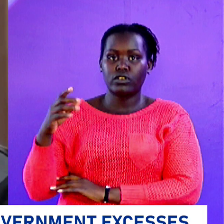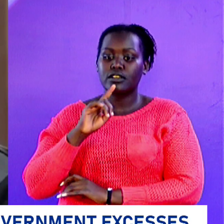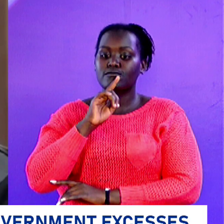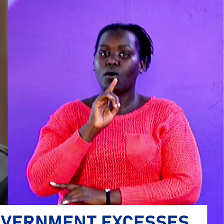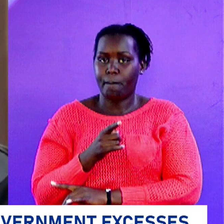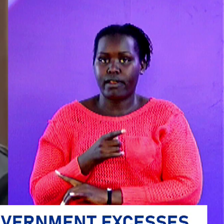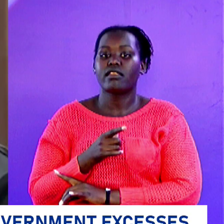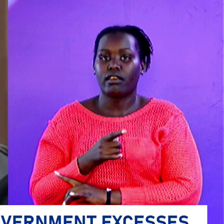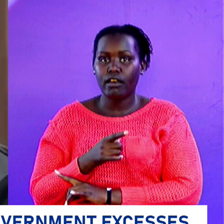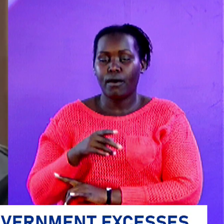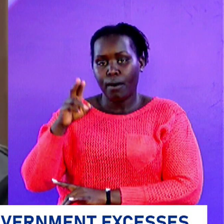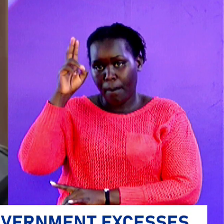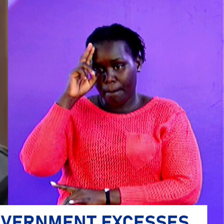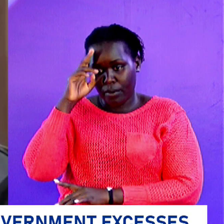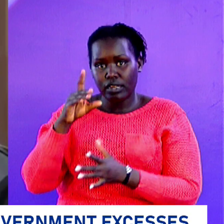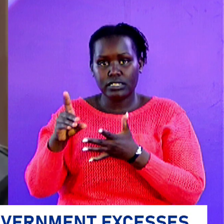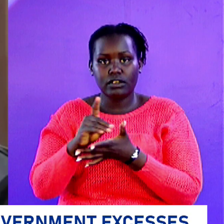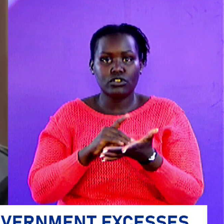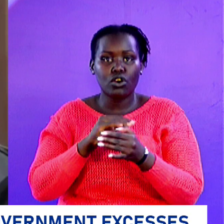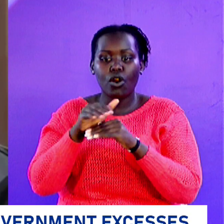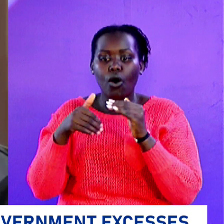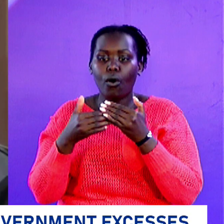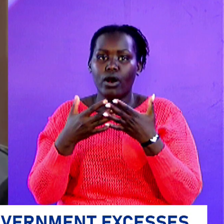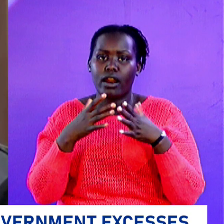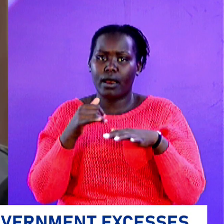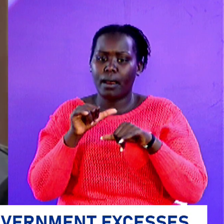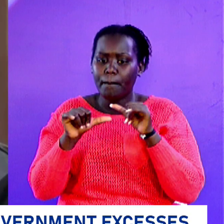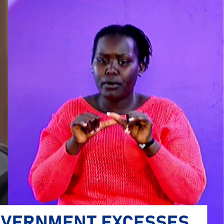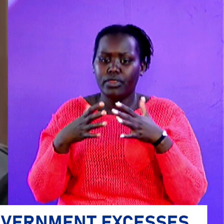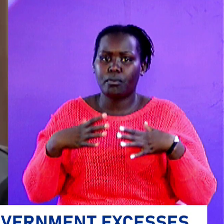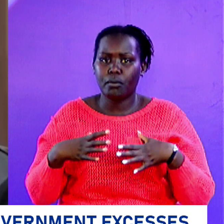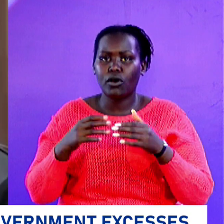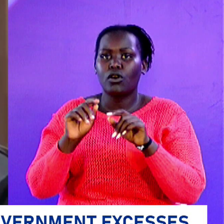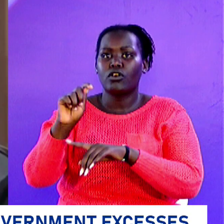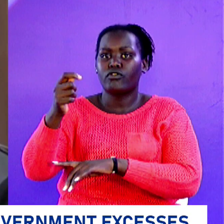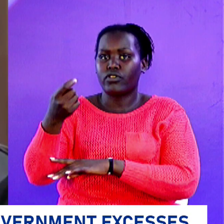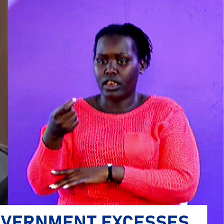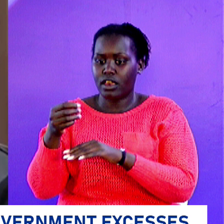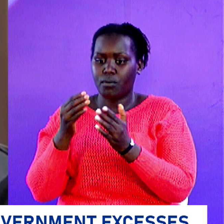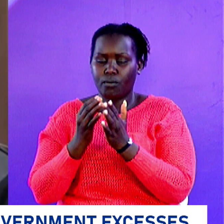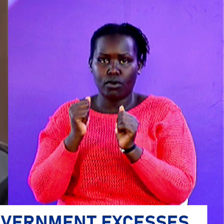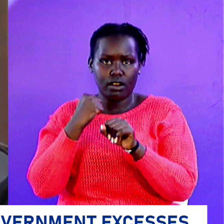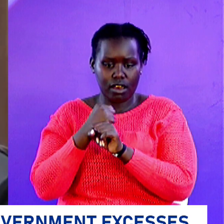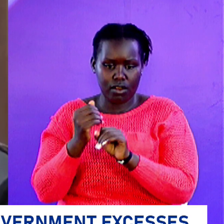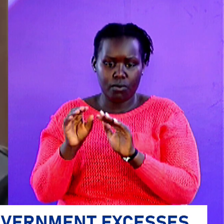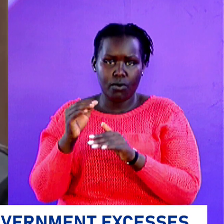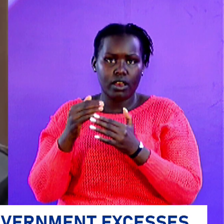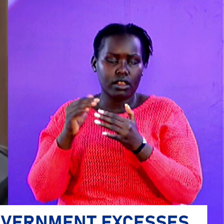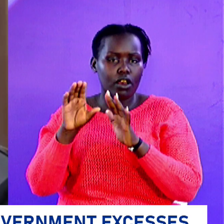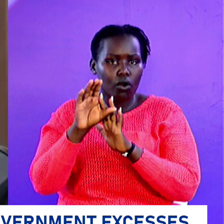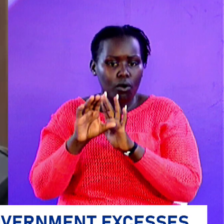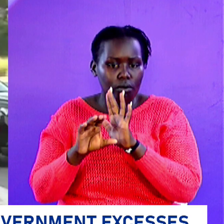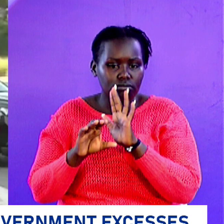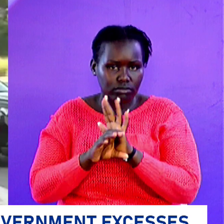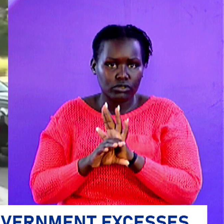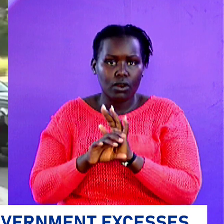divisions, all the atrocities against the people of Kenya that are being committed within your jurisdiction, you will have to answer it